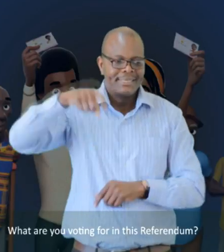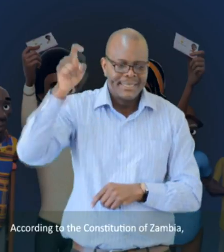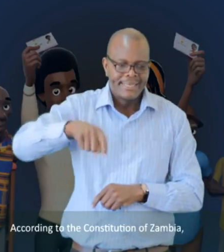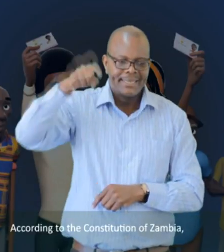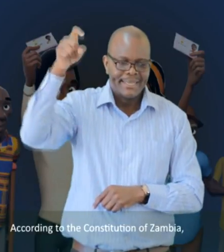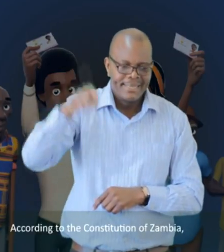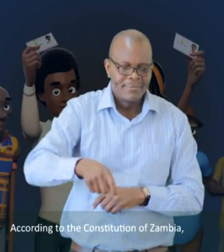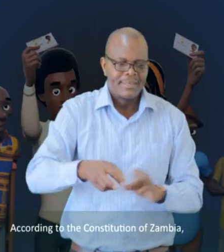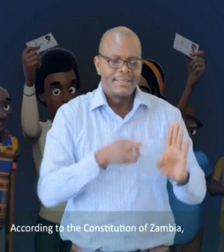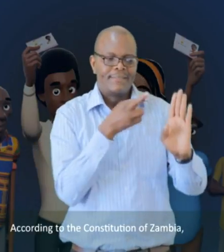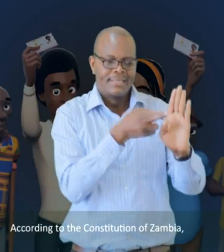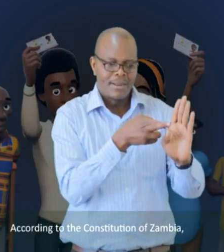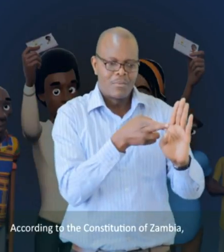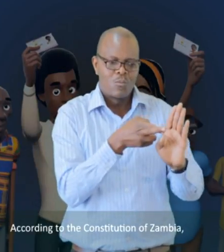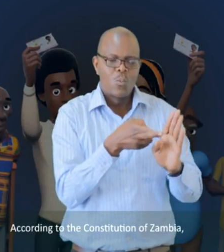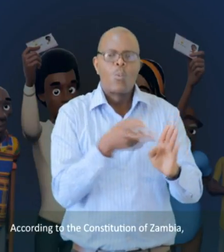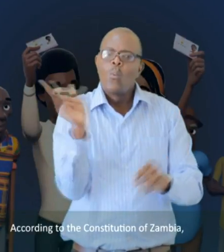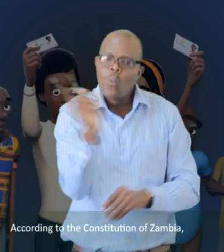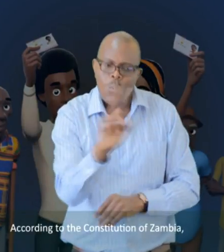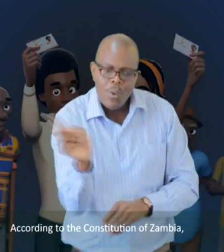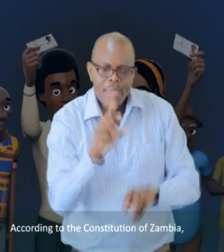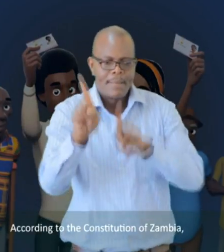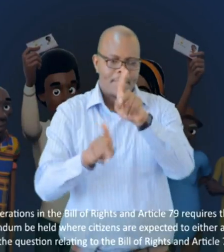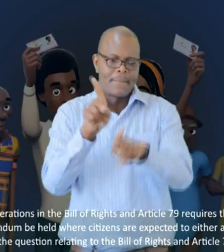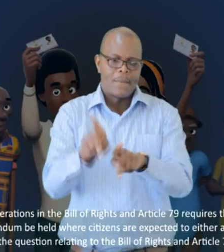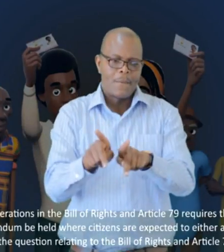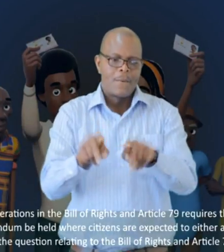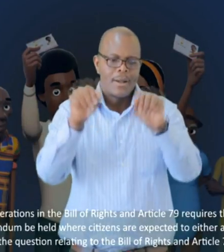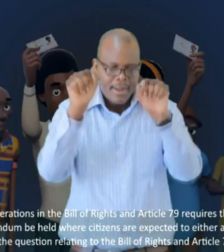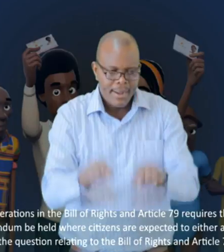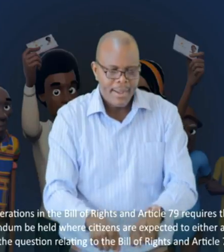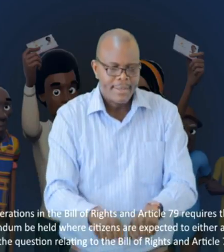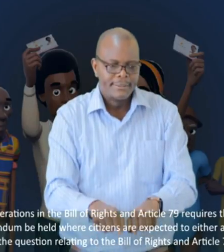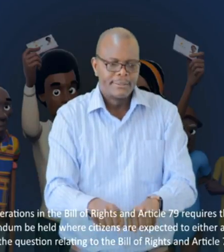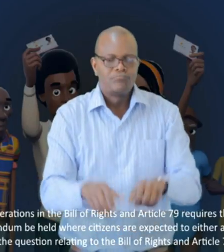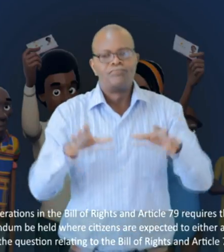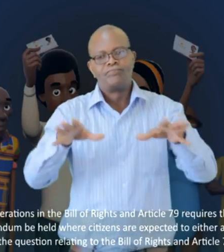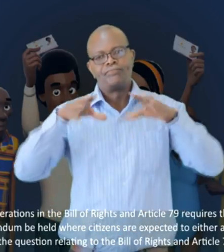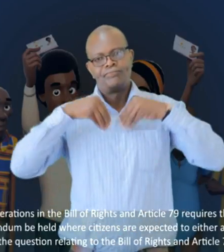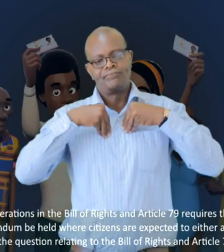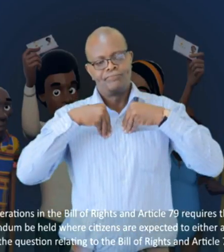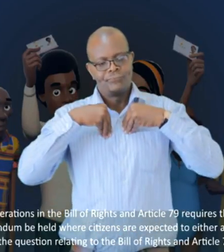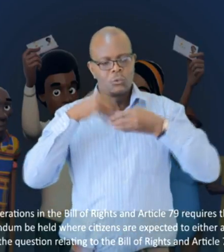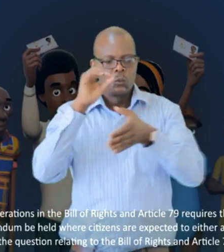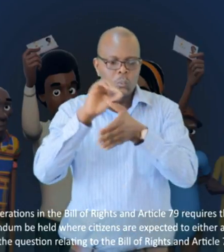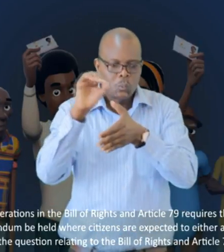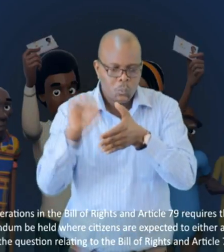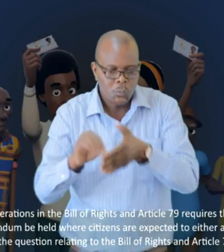According to the Constitution of Zambia, any alterations in the Bill of Rights in Article 79 requires that